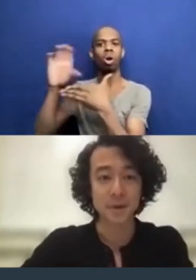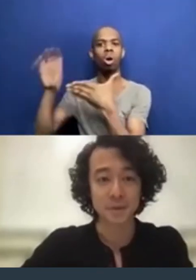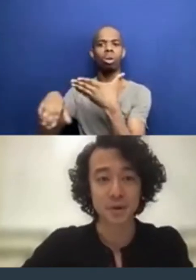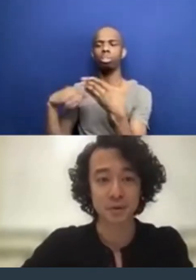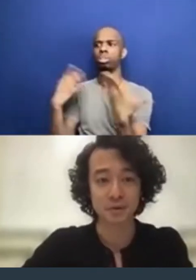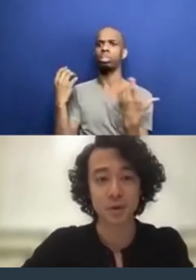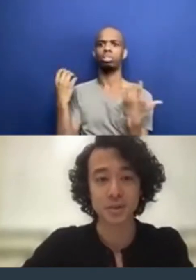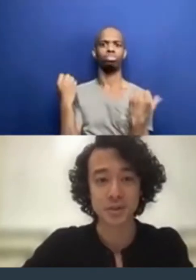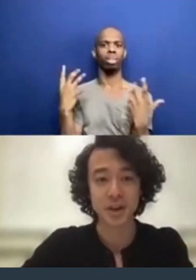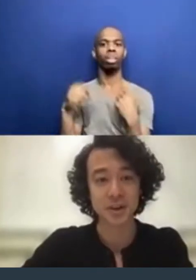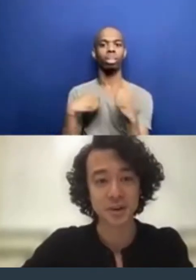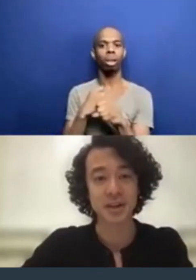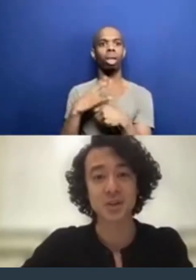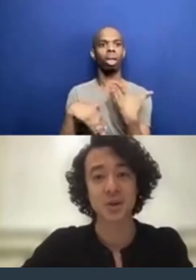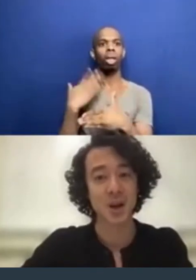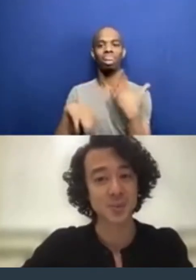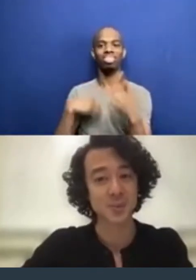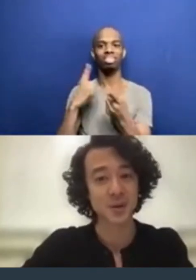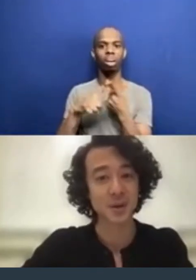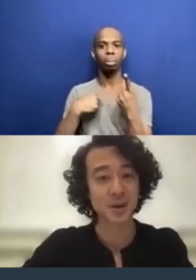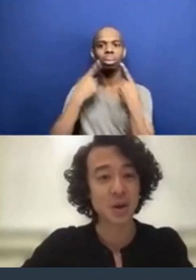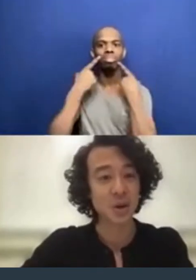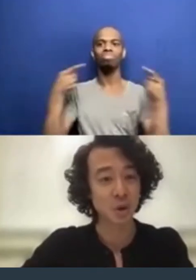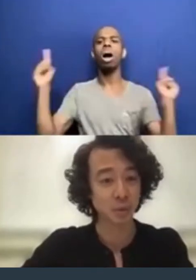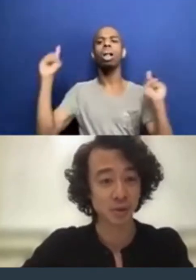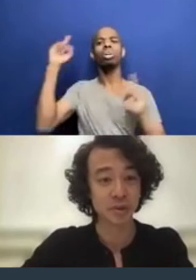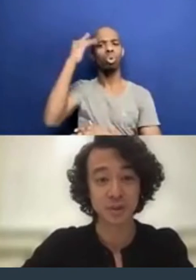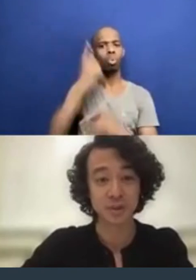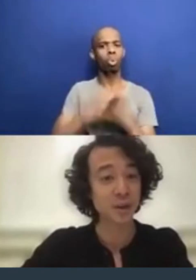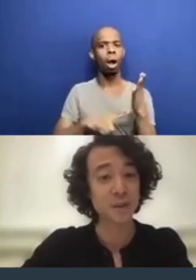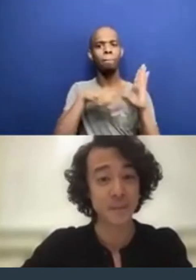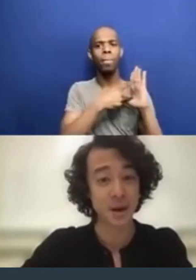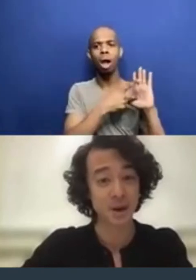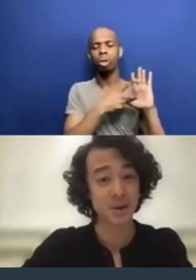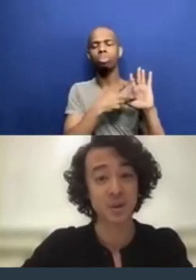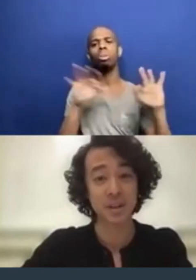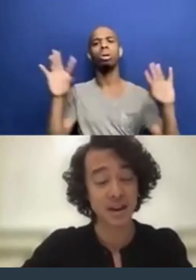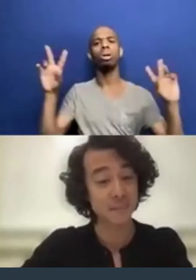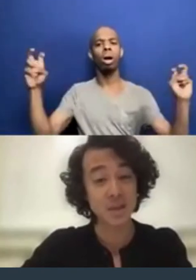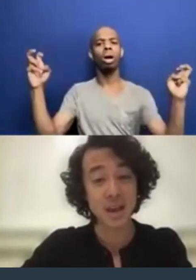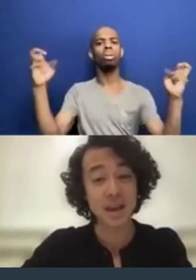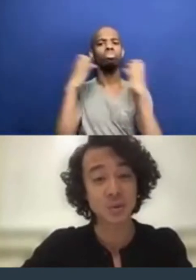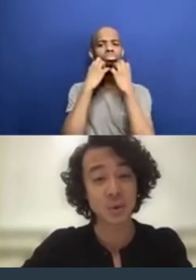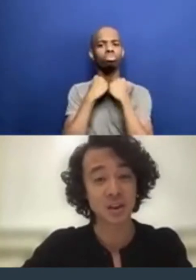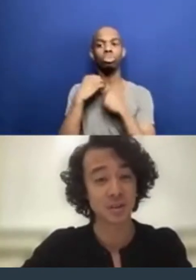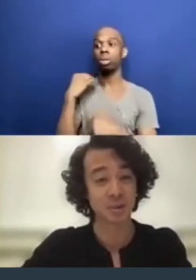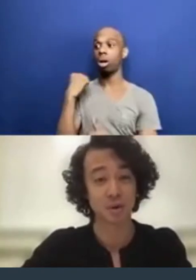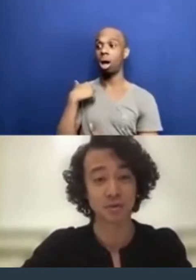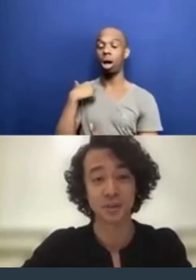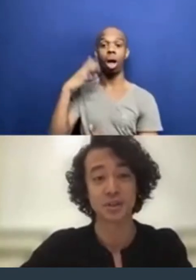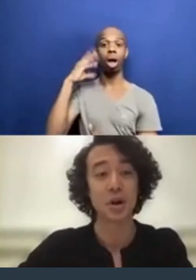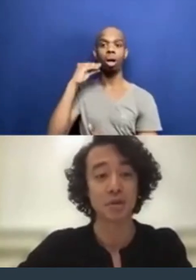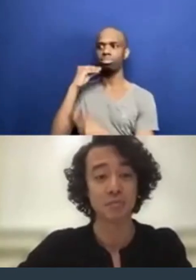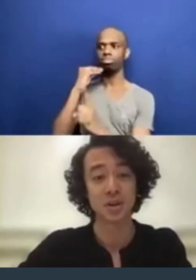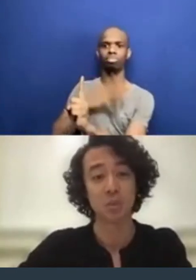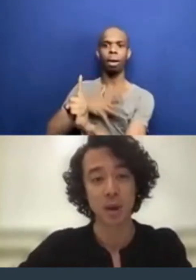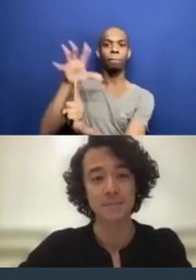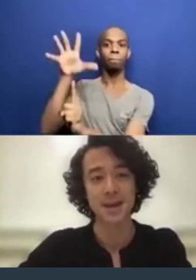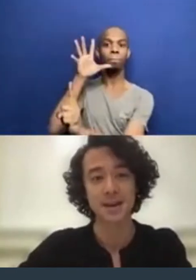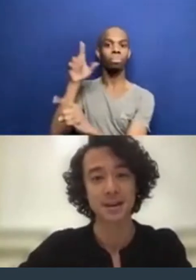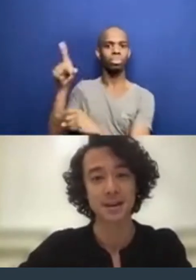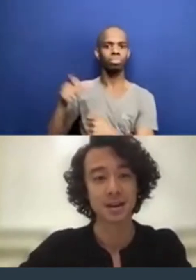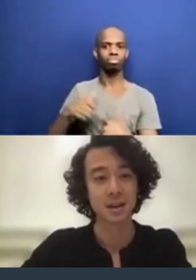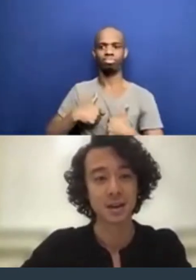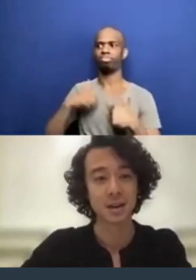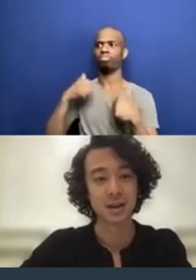My mother could afford to stand up against her husband, who believed living in America with an MBA would give him the privilege of being a white